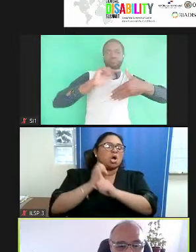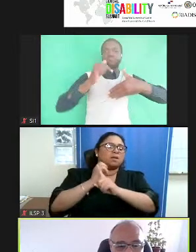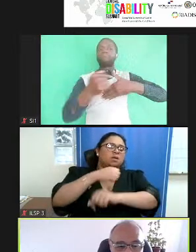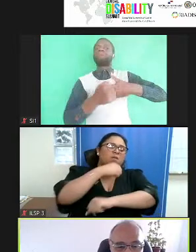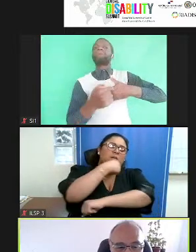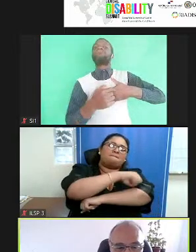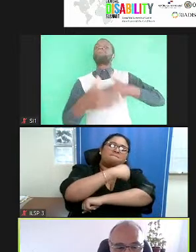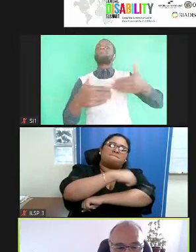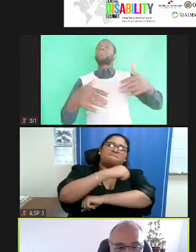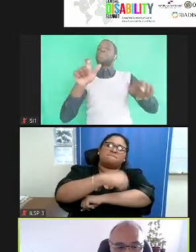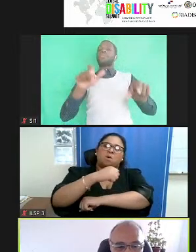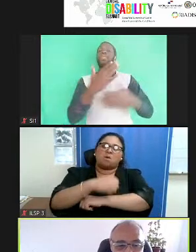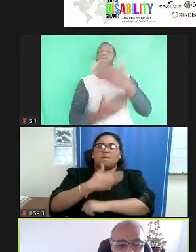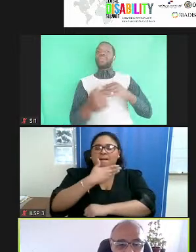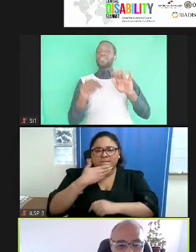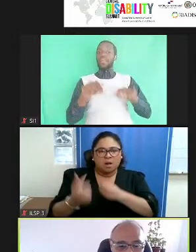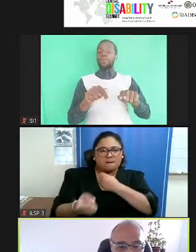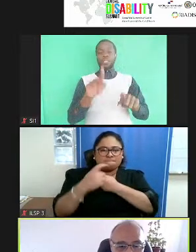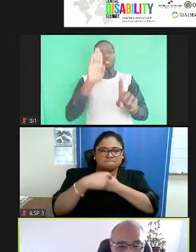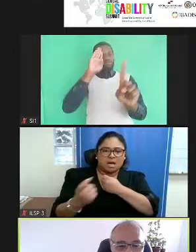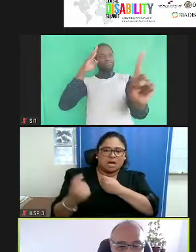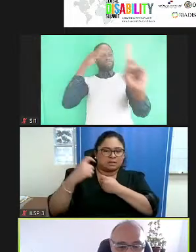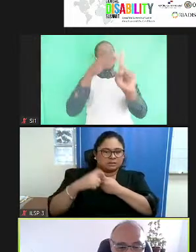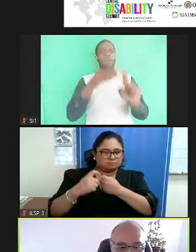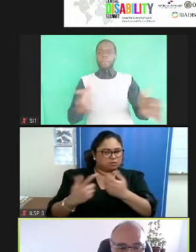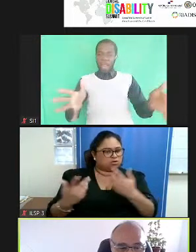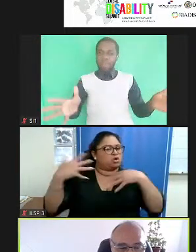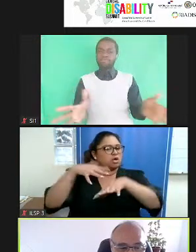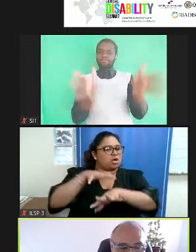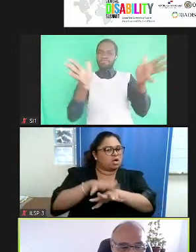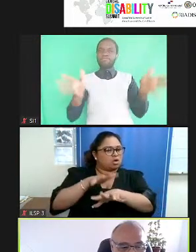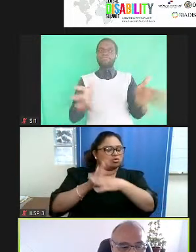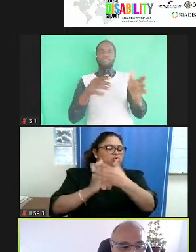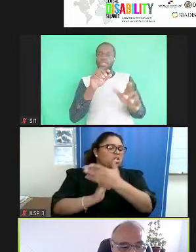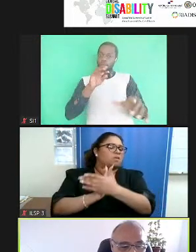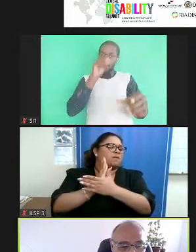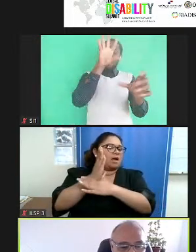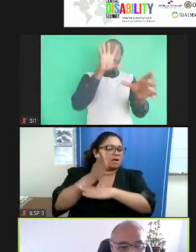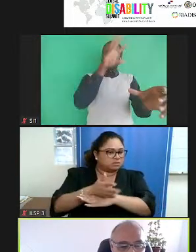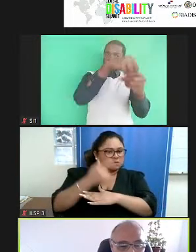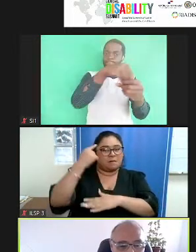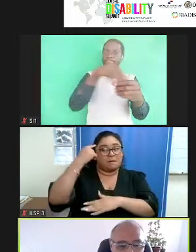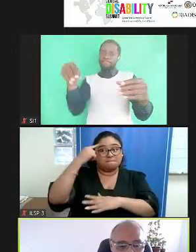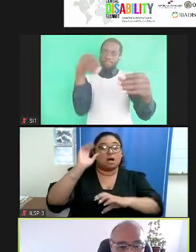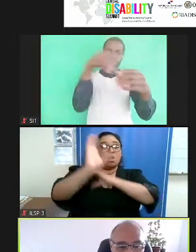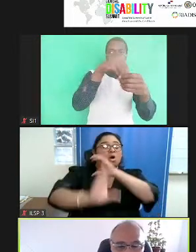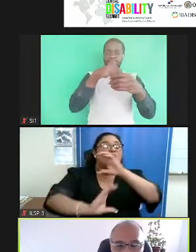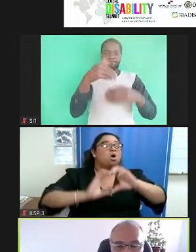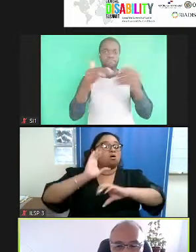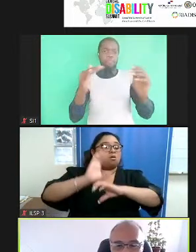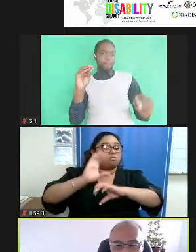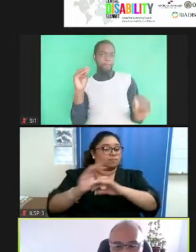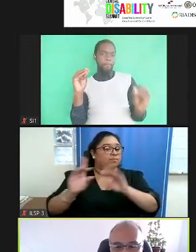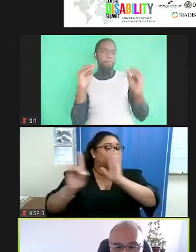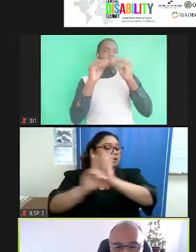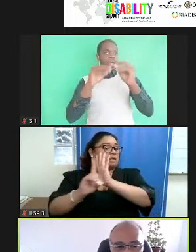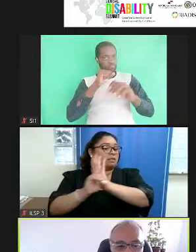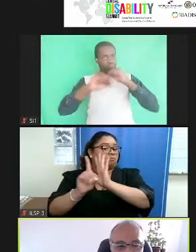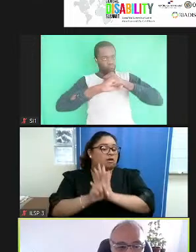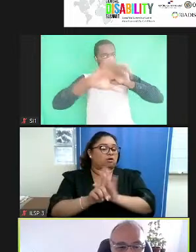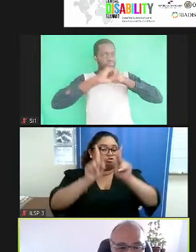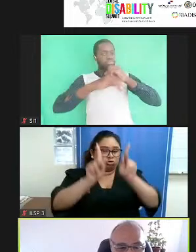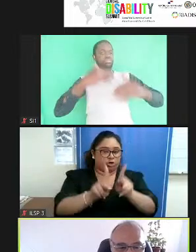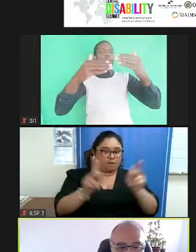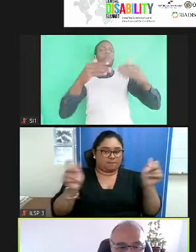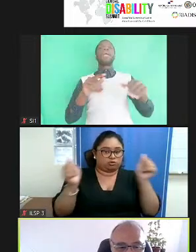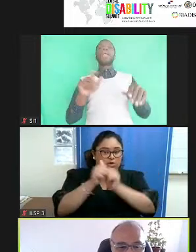in order to promote a larger engagement inclusion and accessibility for the full exercise of